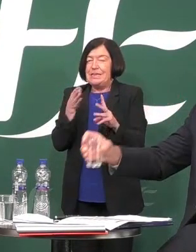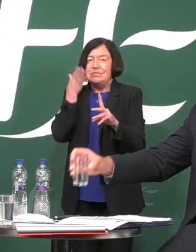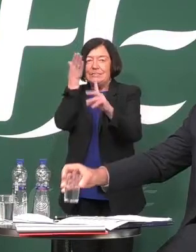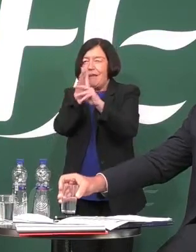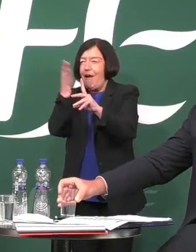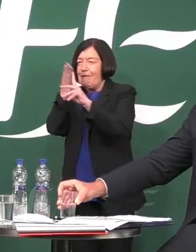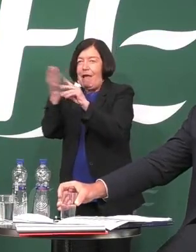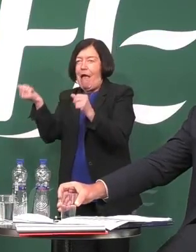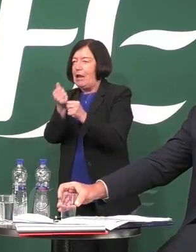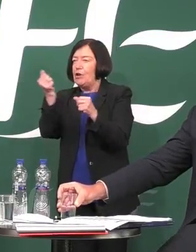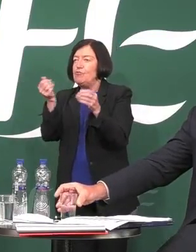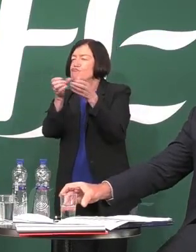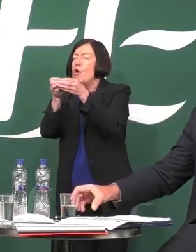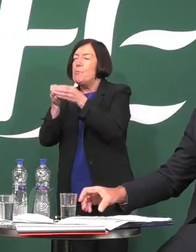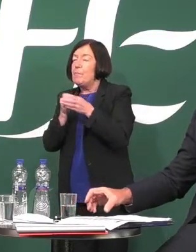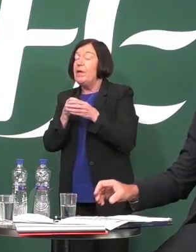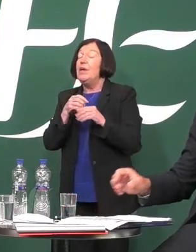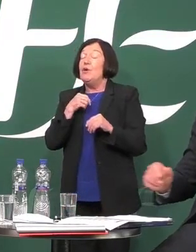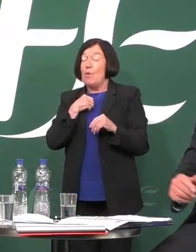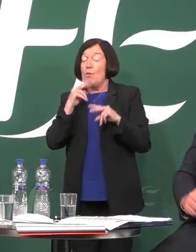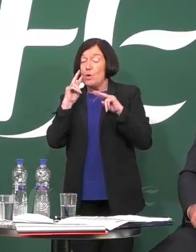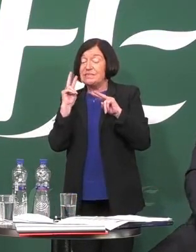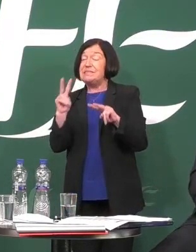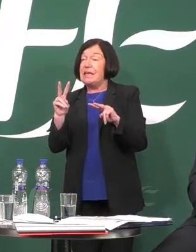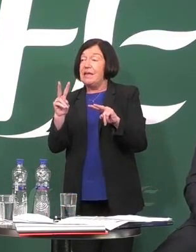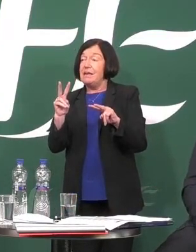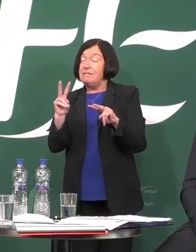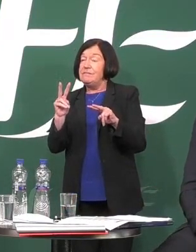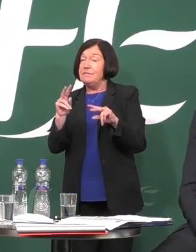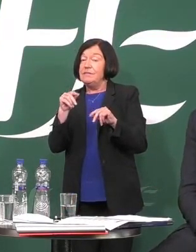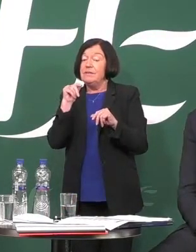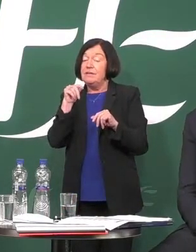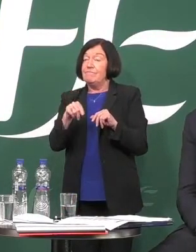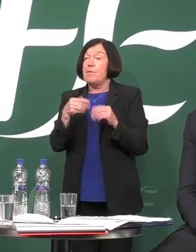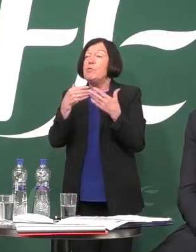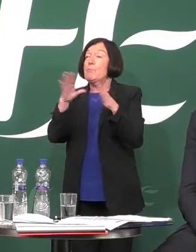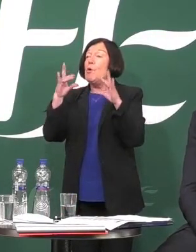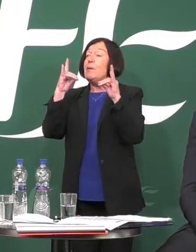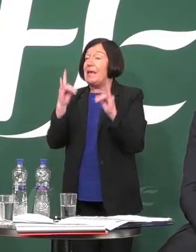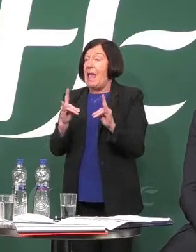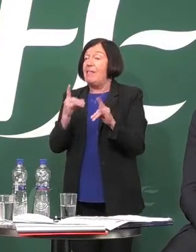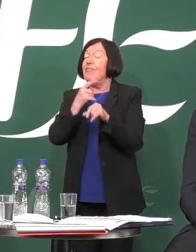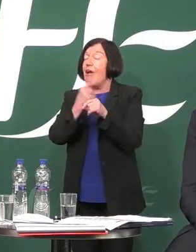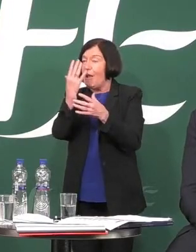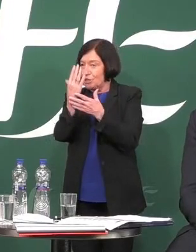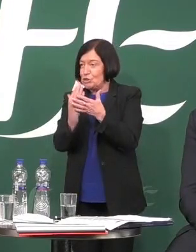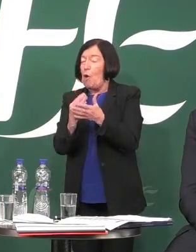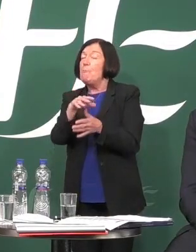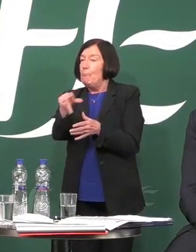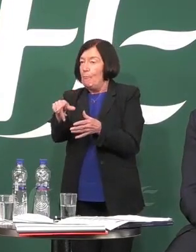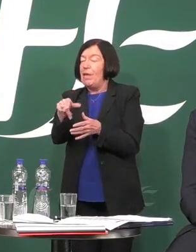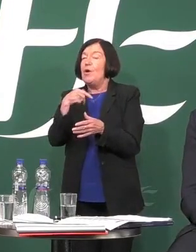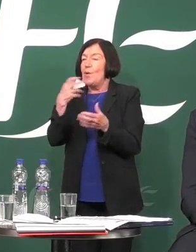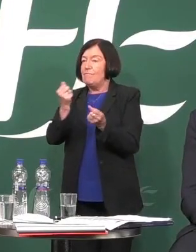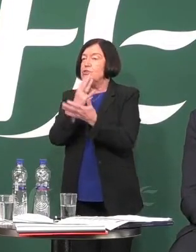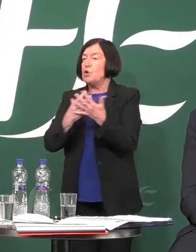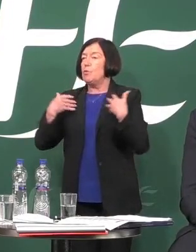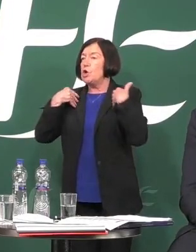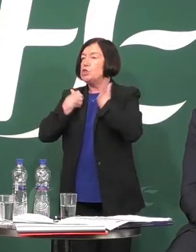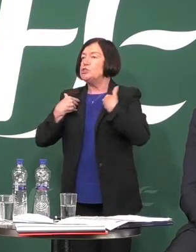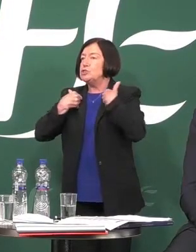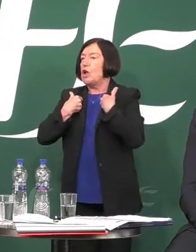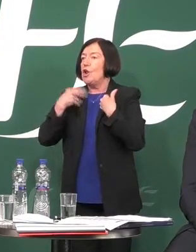targeting anybody. But I think what we are seeing from the public health is there are instances certainly where we are concerned